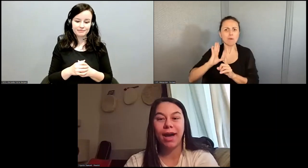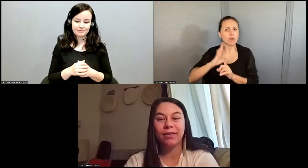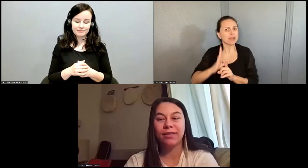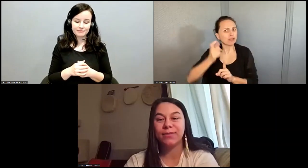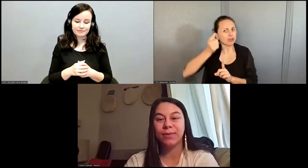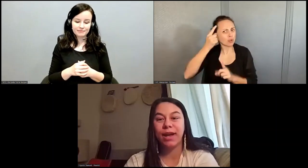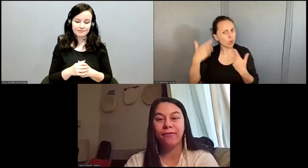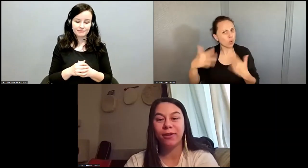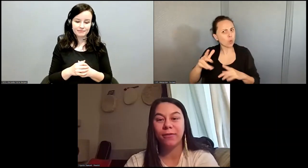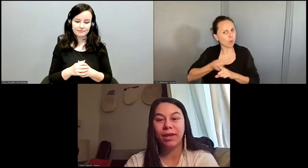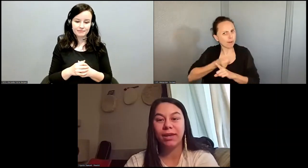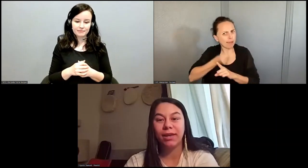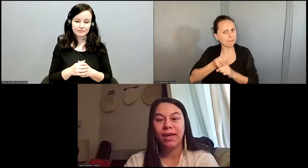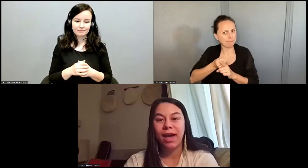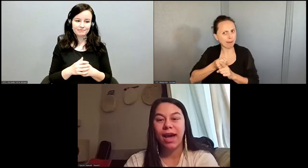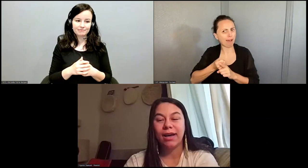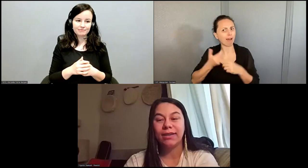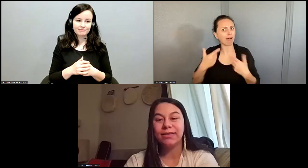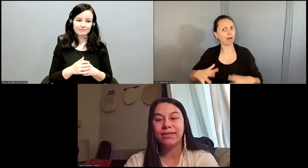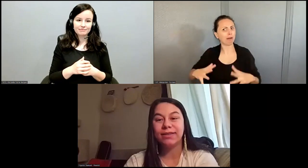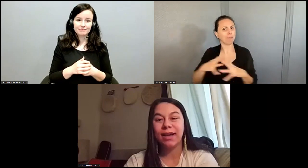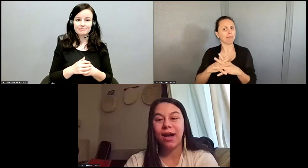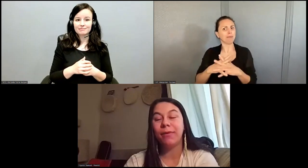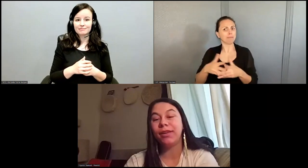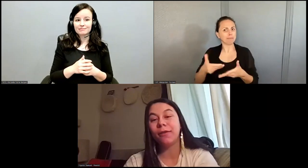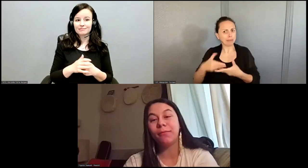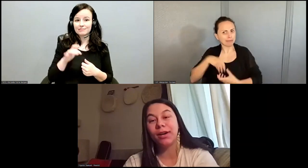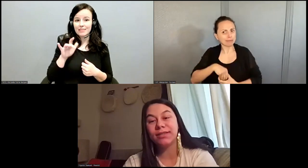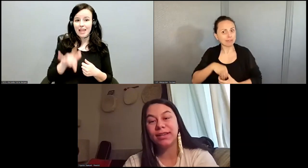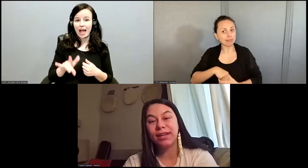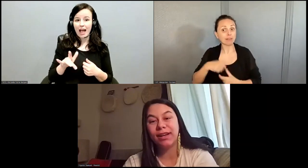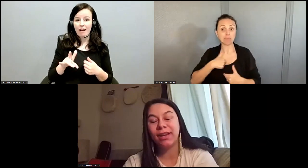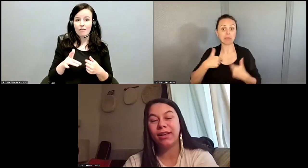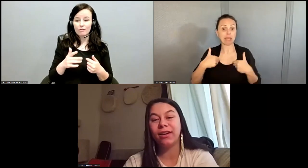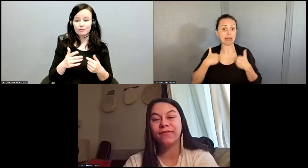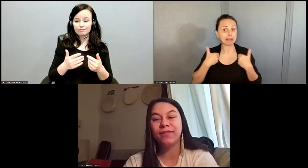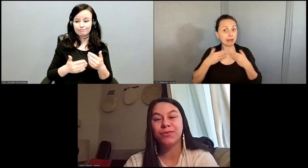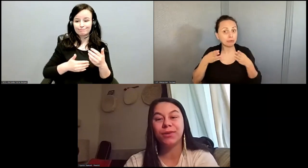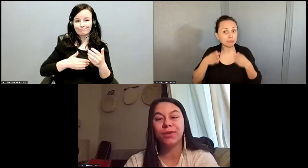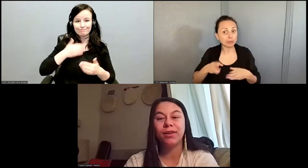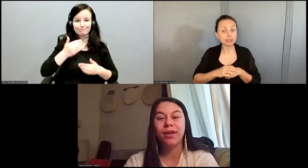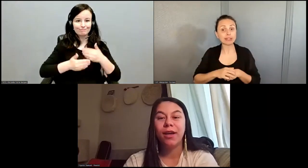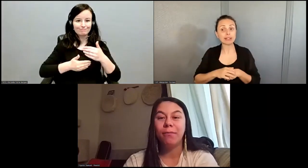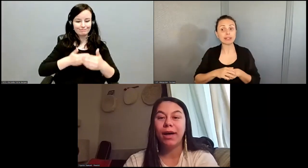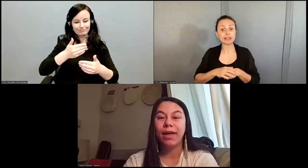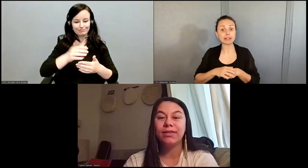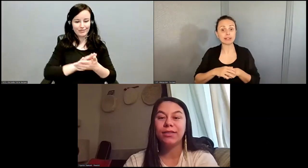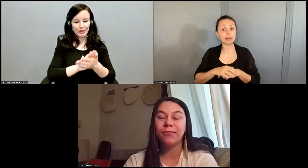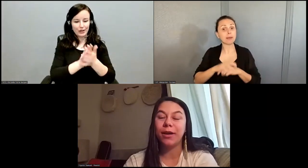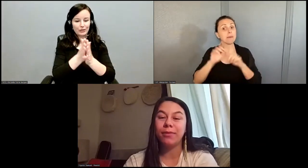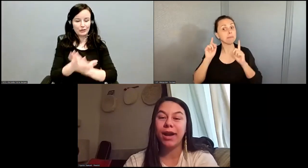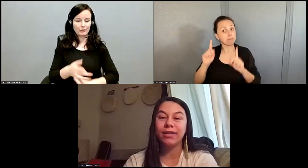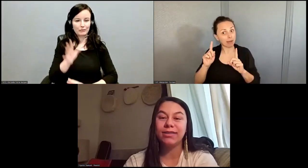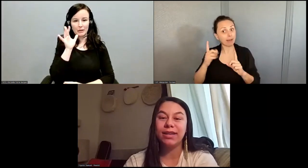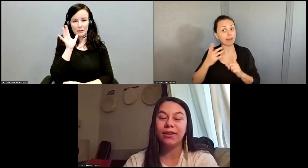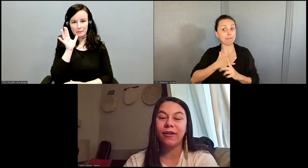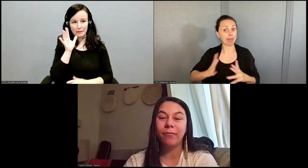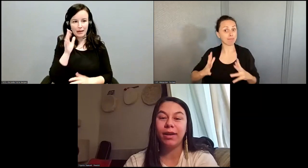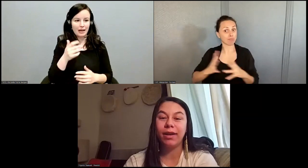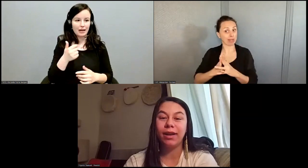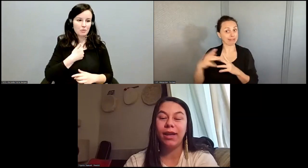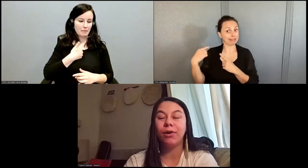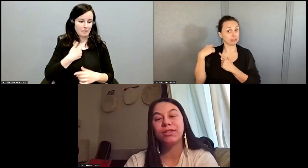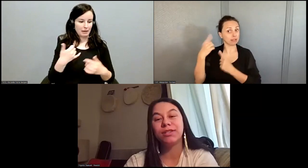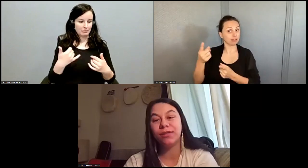the impact that this would have on me, as I'm a young person and a young individual, but through my pregnancy, there